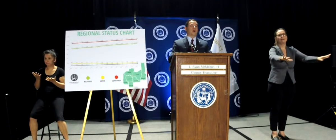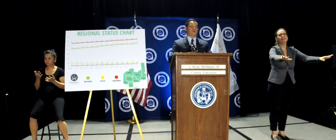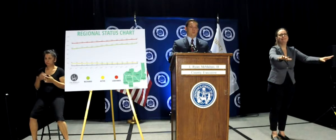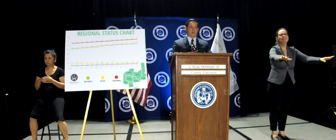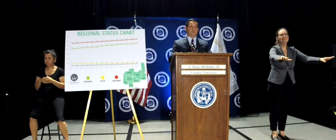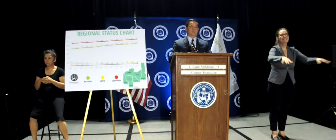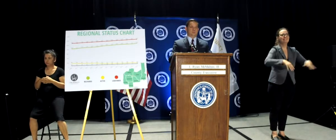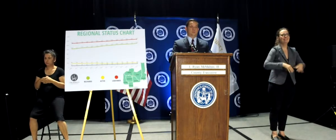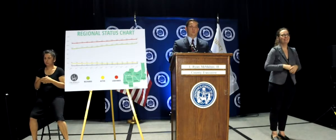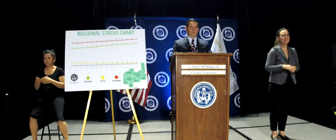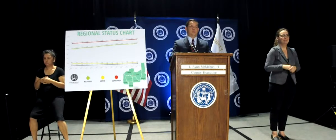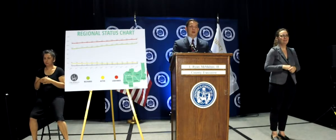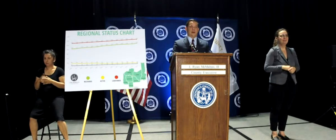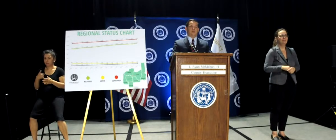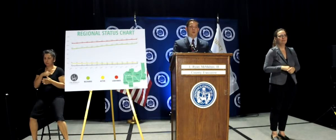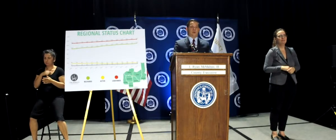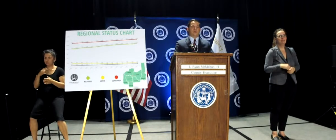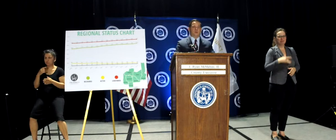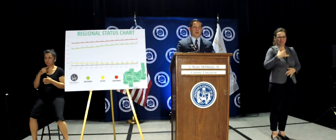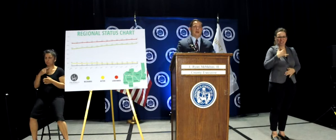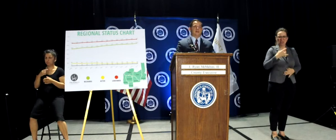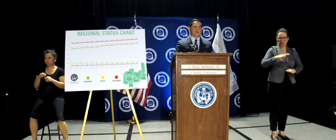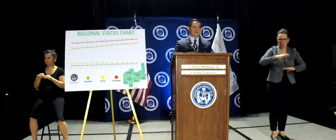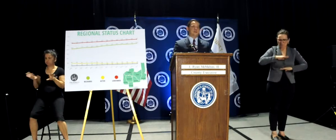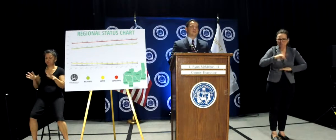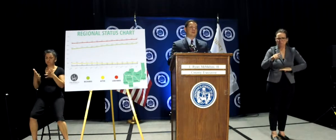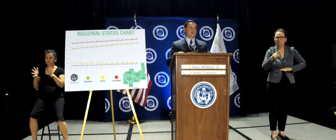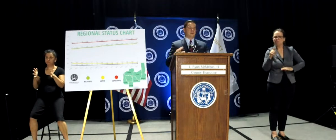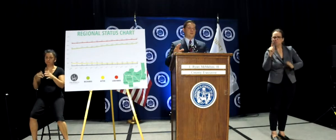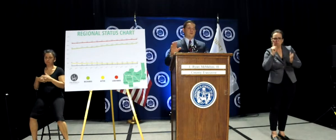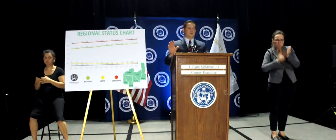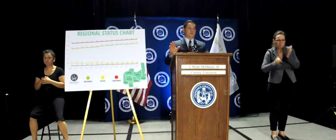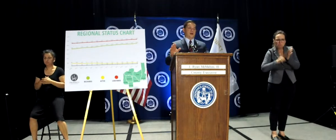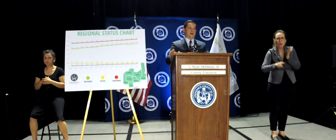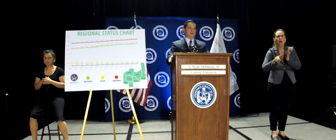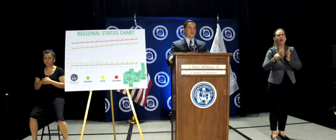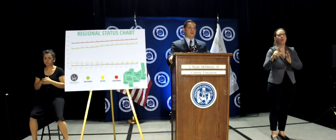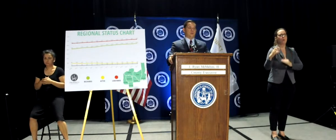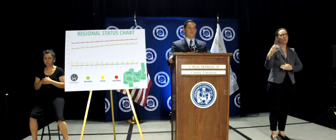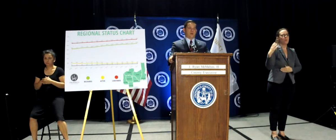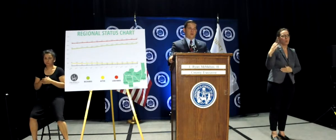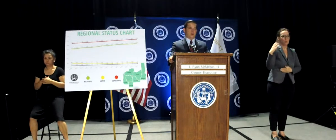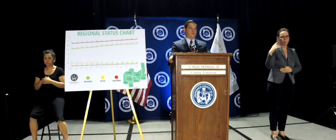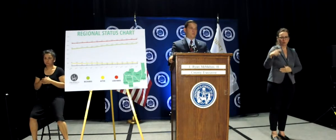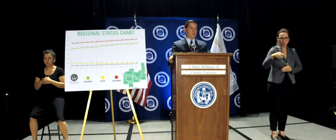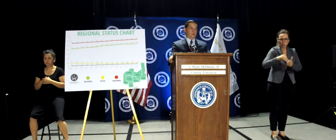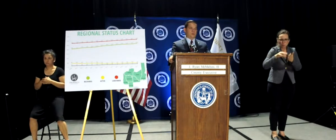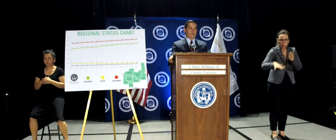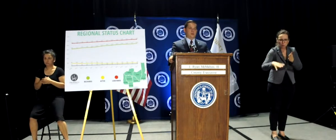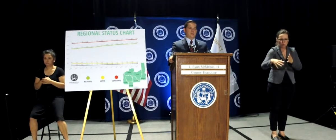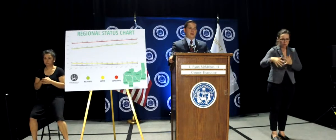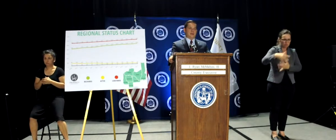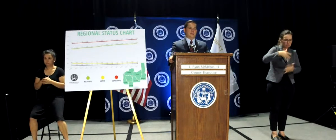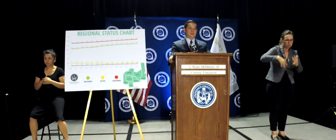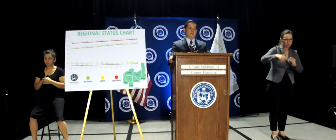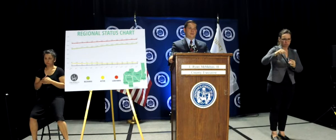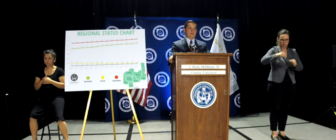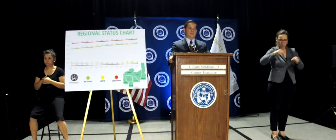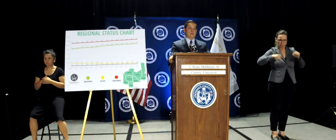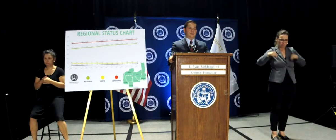We are comfortable that everybody who had direct contact was notified. We're very comfortable